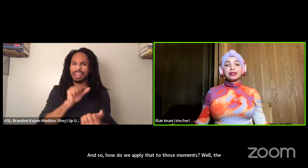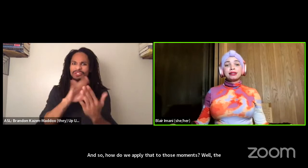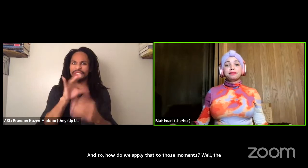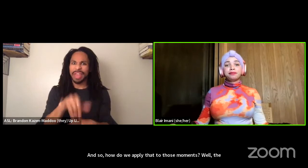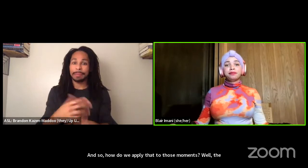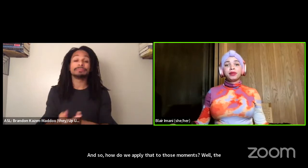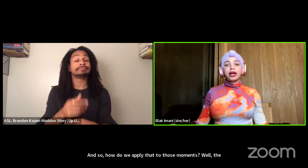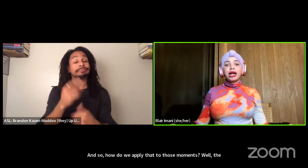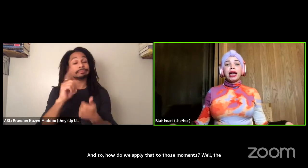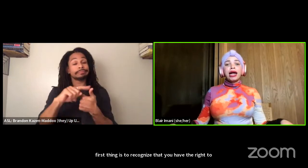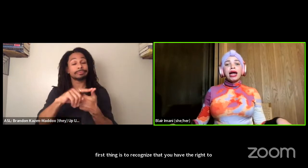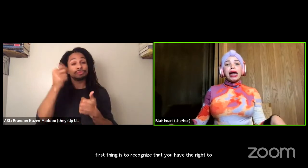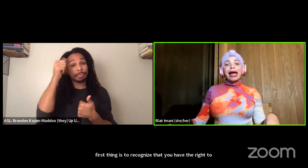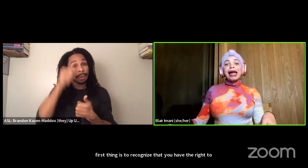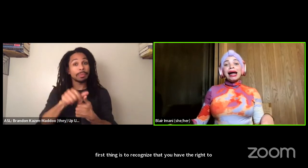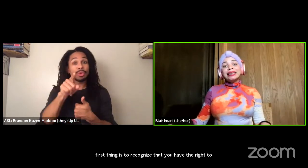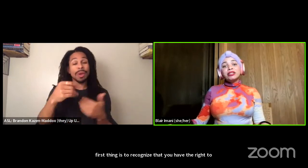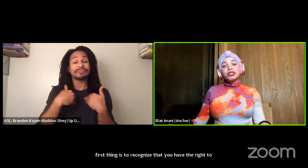simply exist.